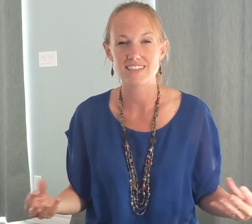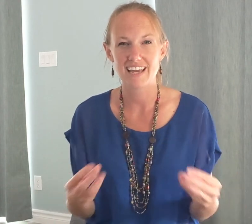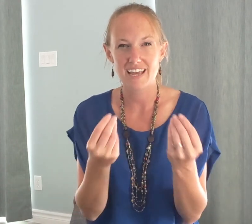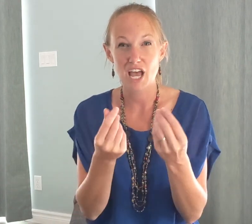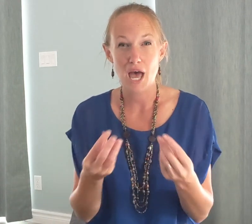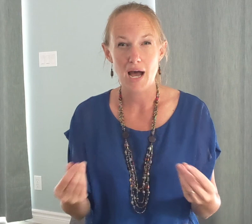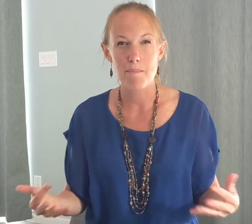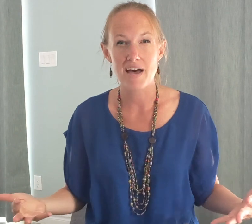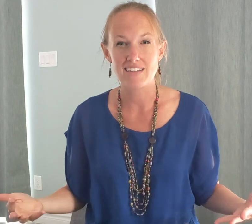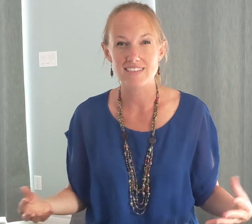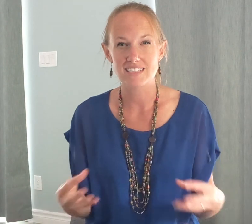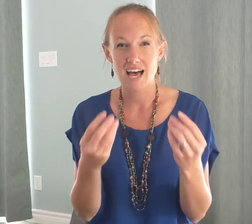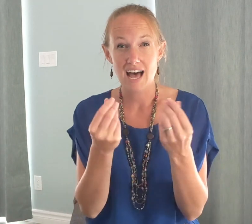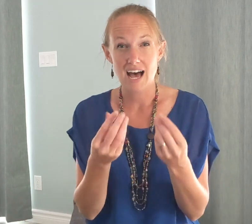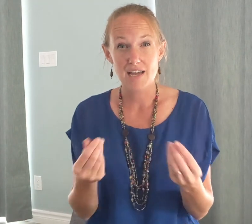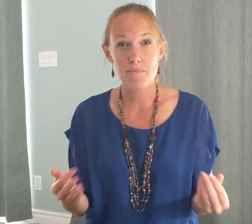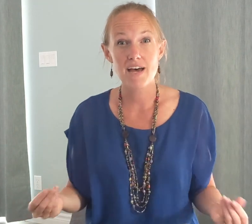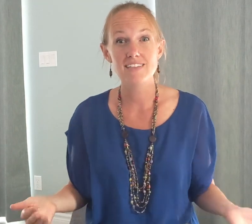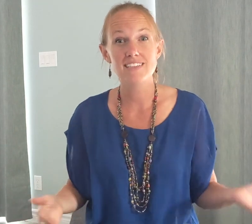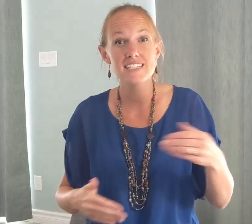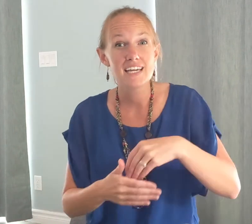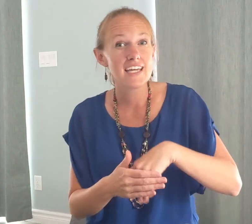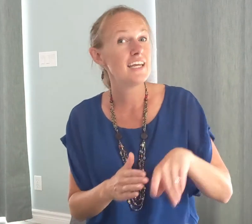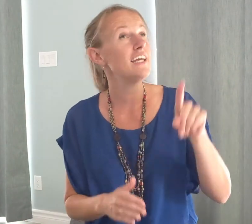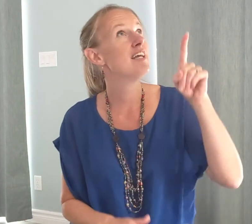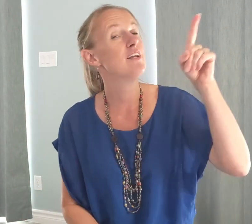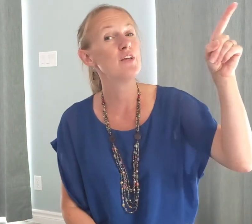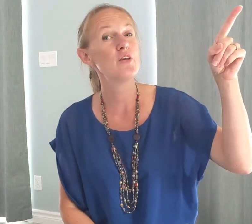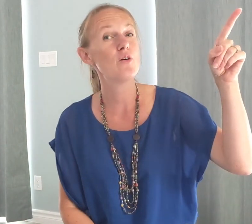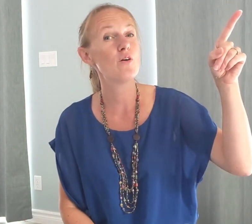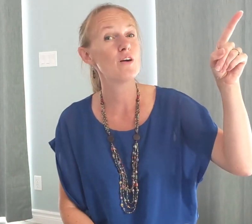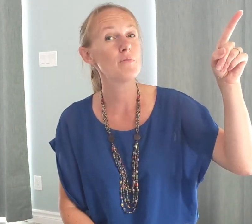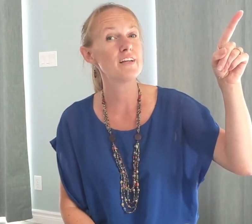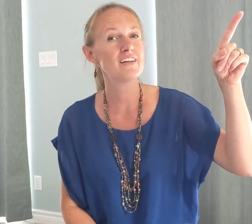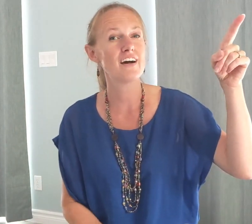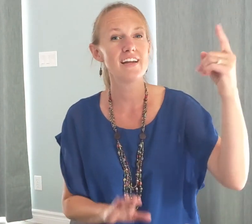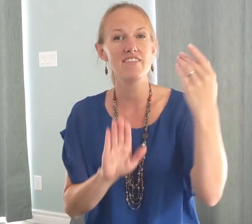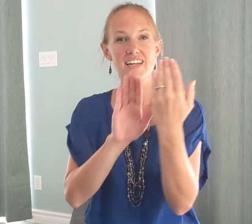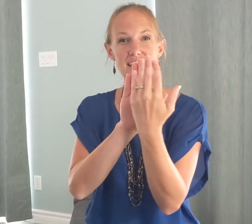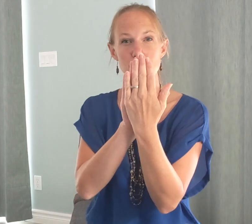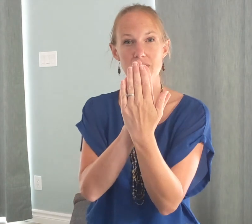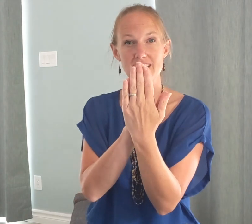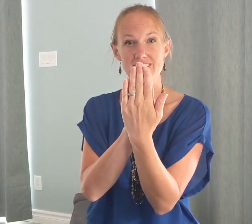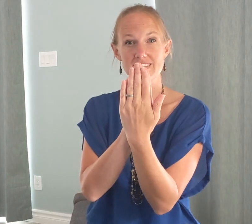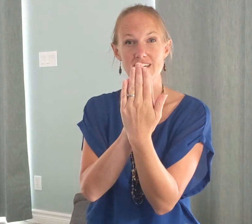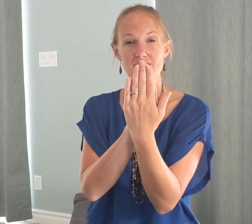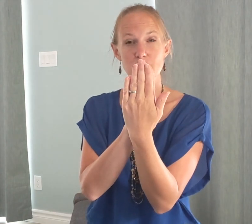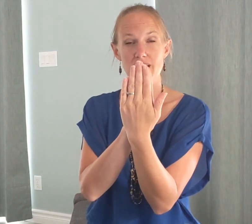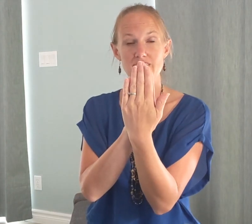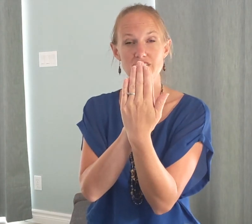okay? I melt. I melt in your, pointing to God in heaven, and then peace. So we have our two